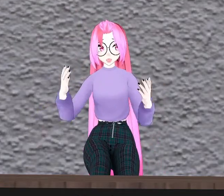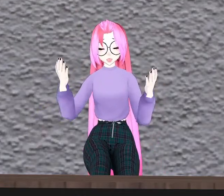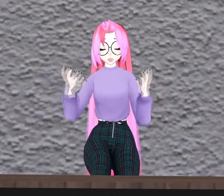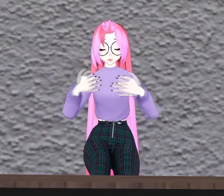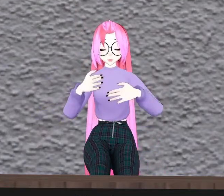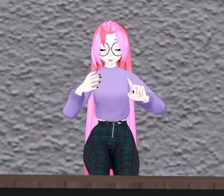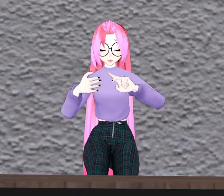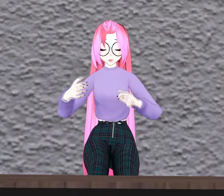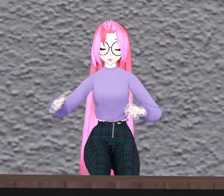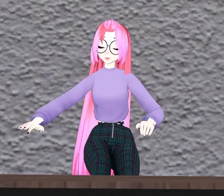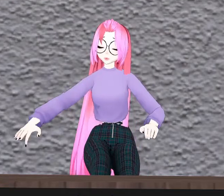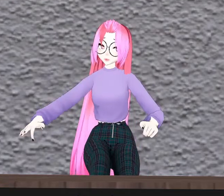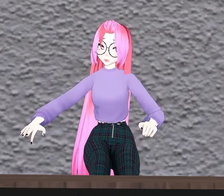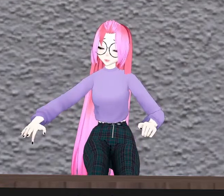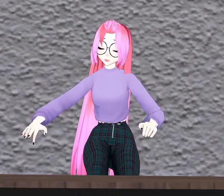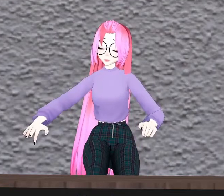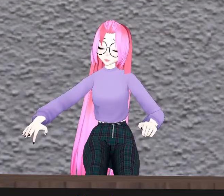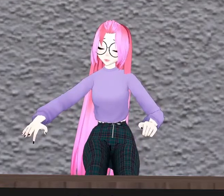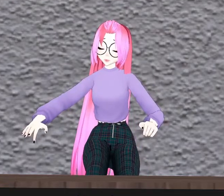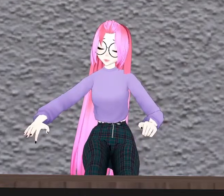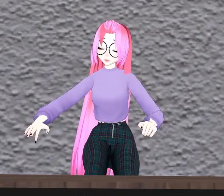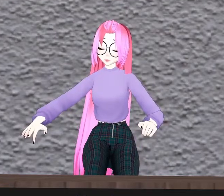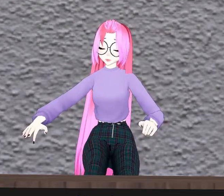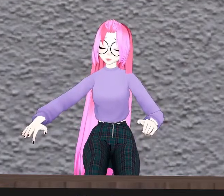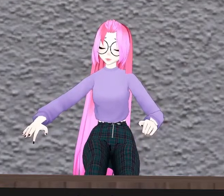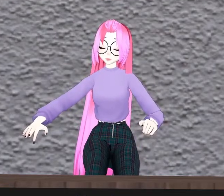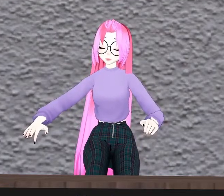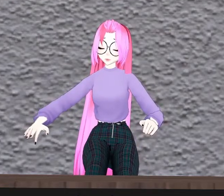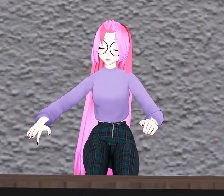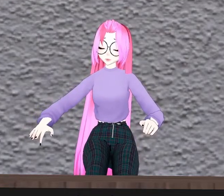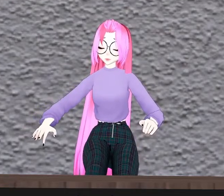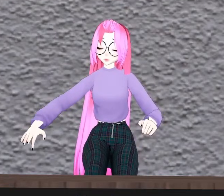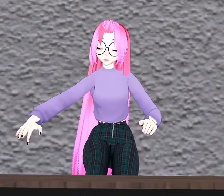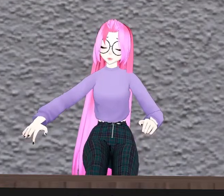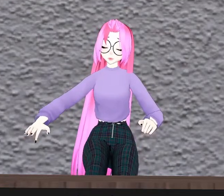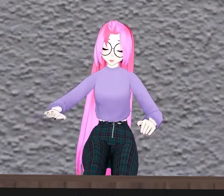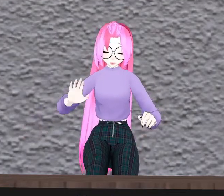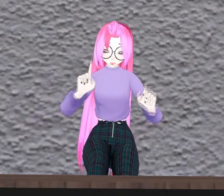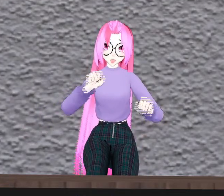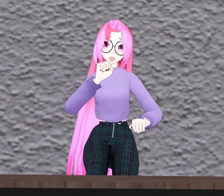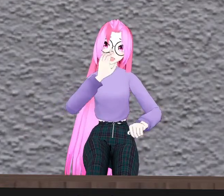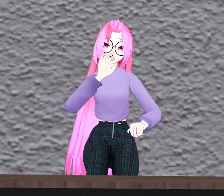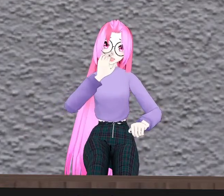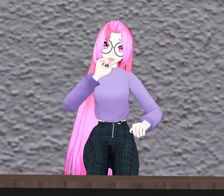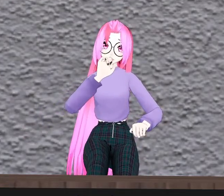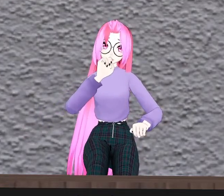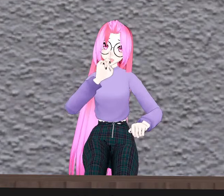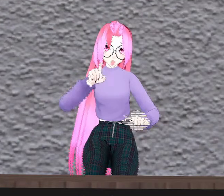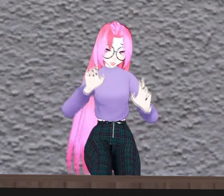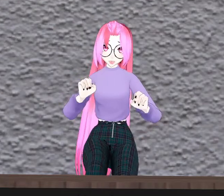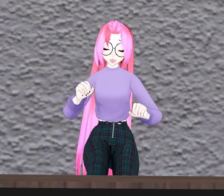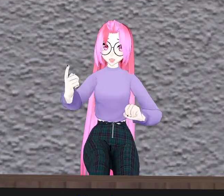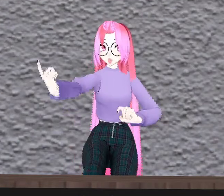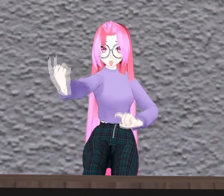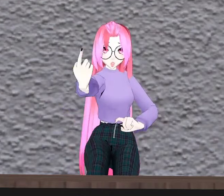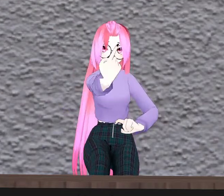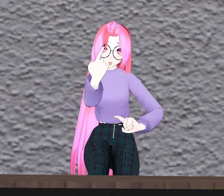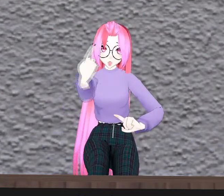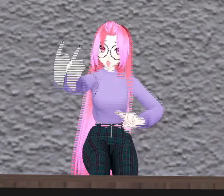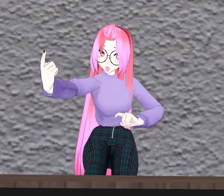mean? Well, if you're desktop and you want to ask a question like I am, I can't raise my hand. You can speak. You can speak, or come up. You come up